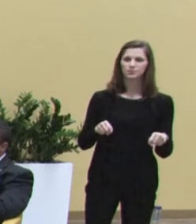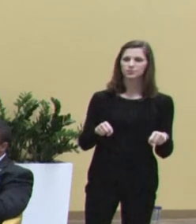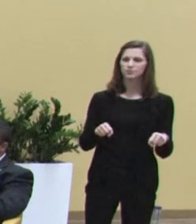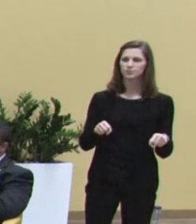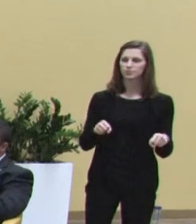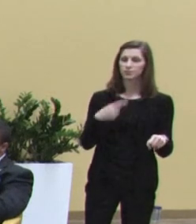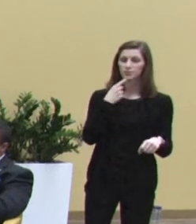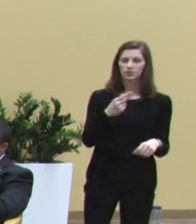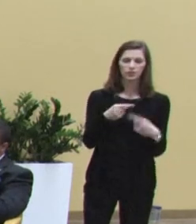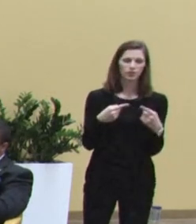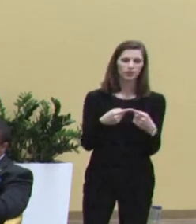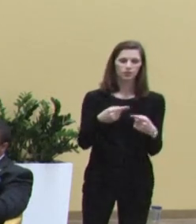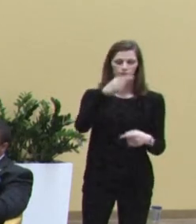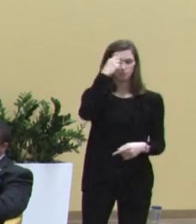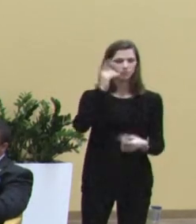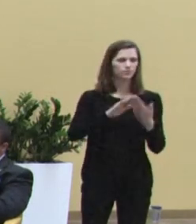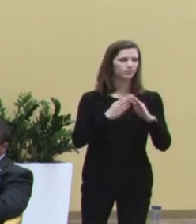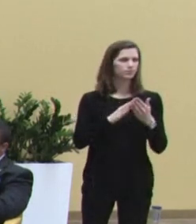community's perspective when